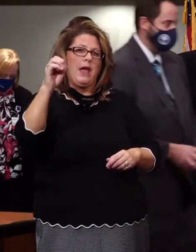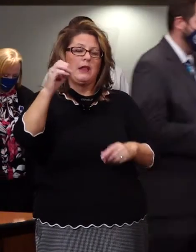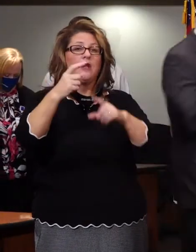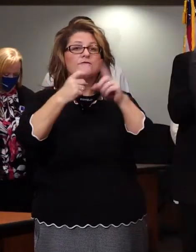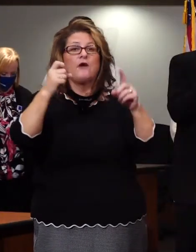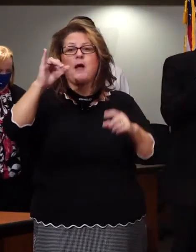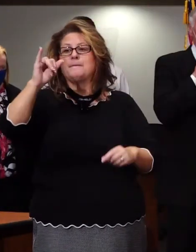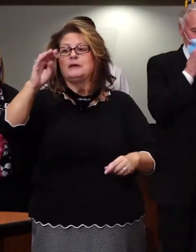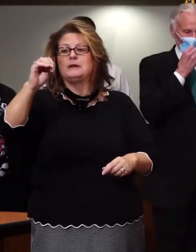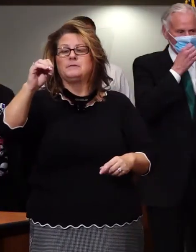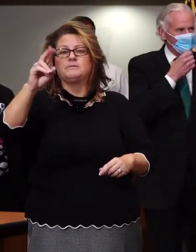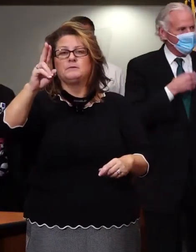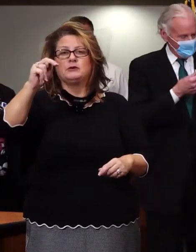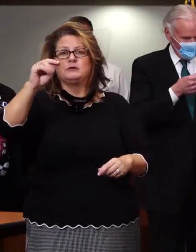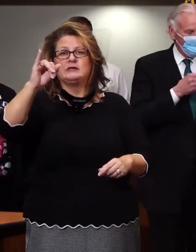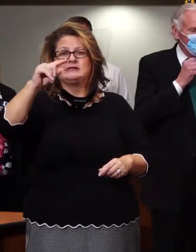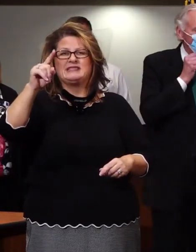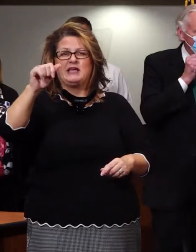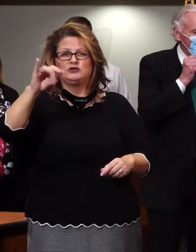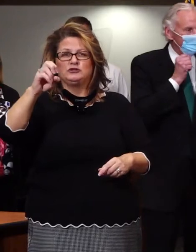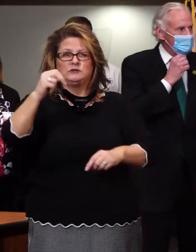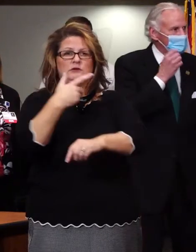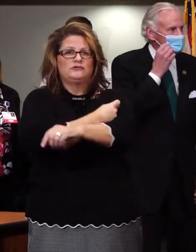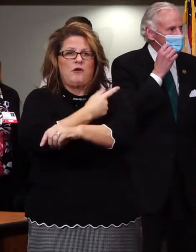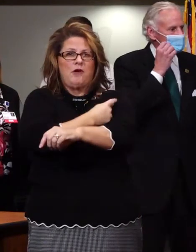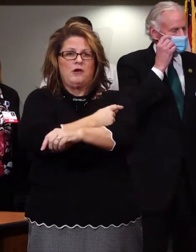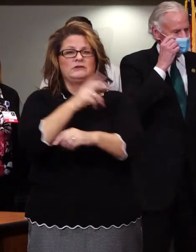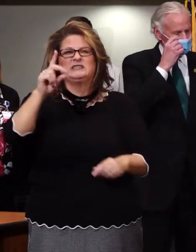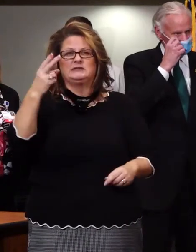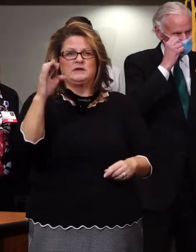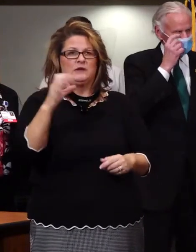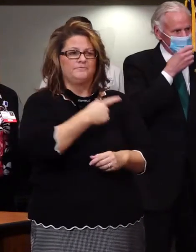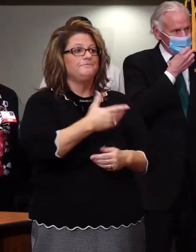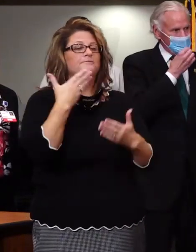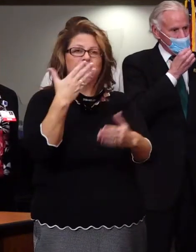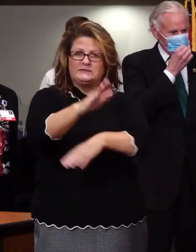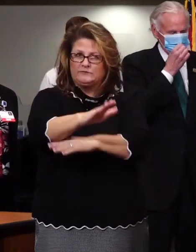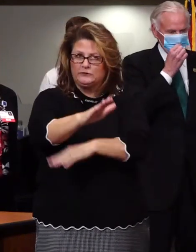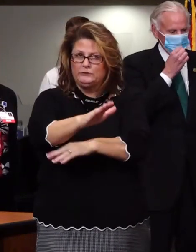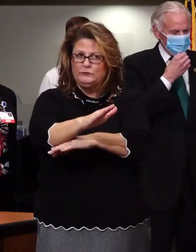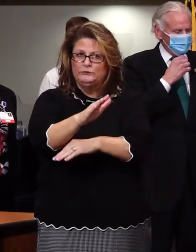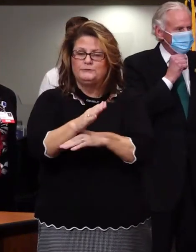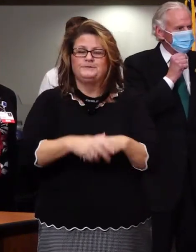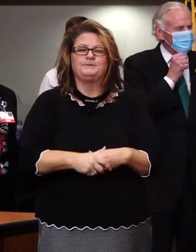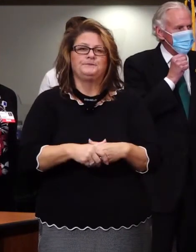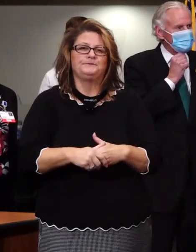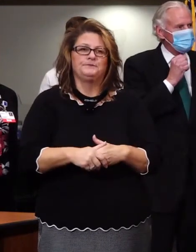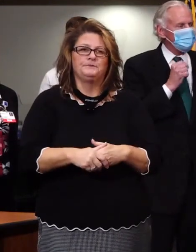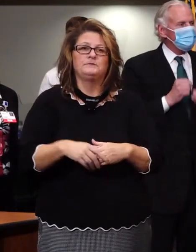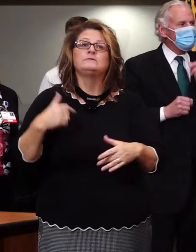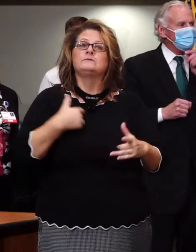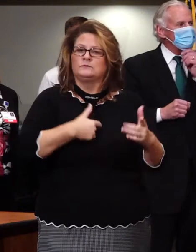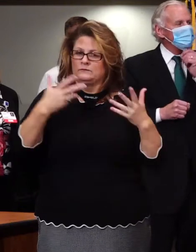Immunization Director. Thank you, Director. Taylor. So good afternoon. As you are aware, we have